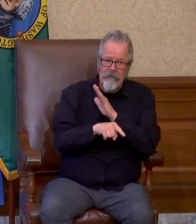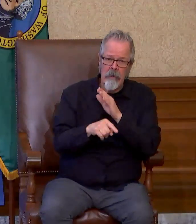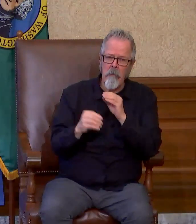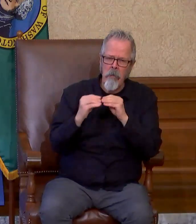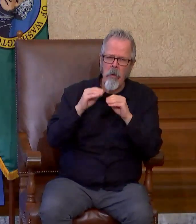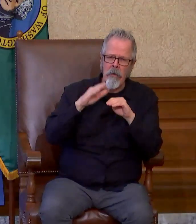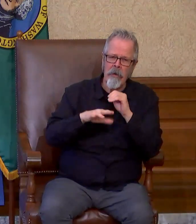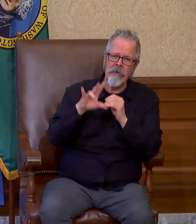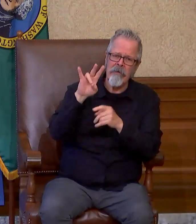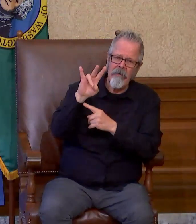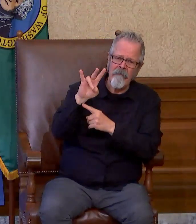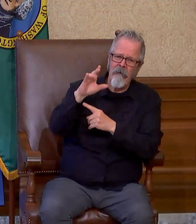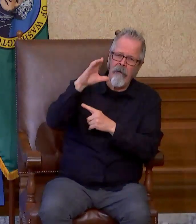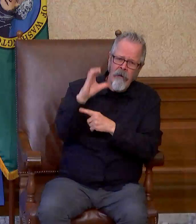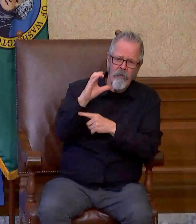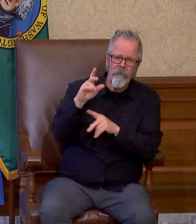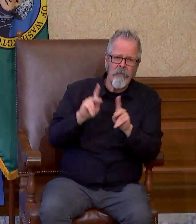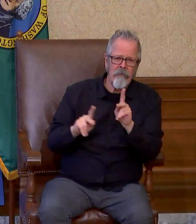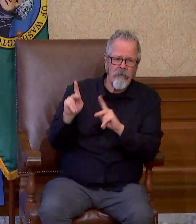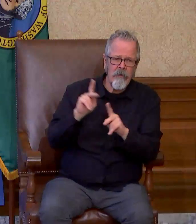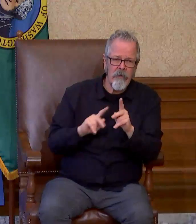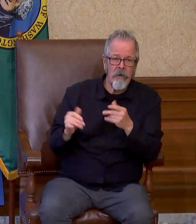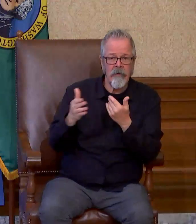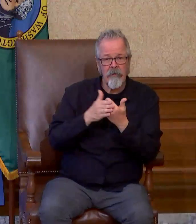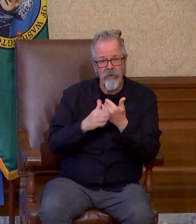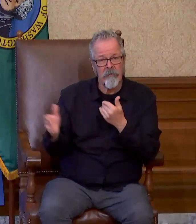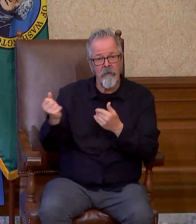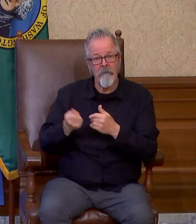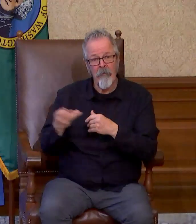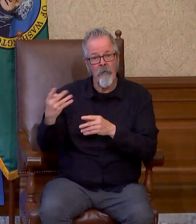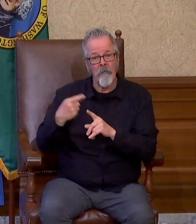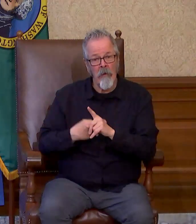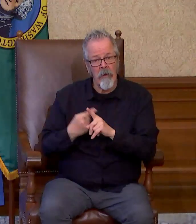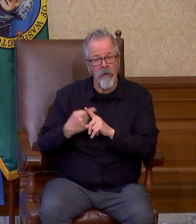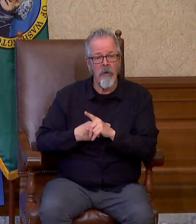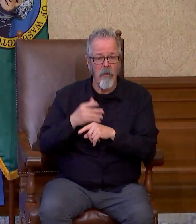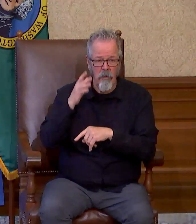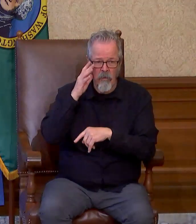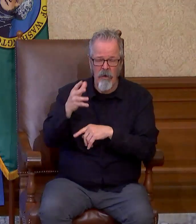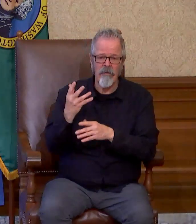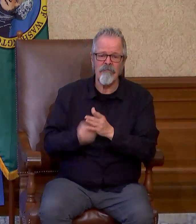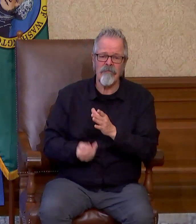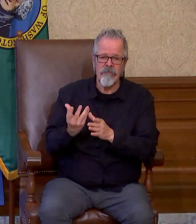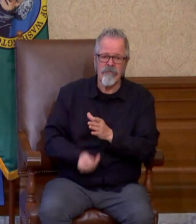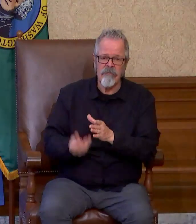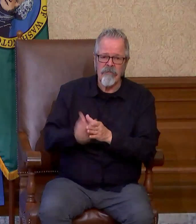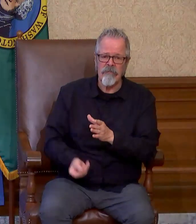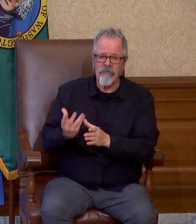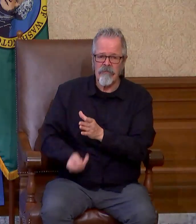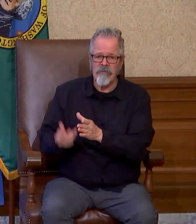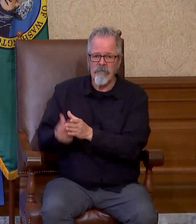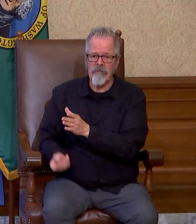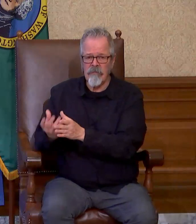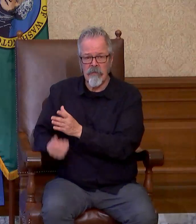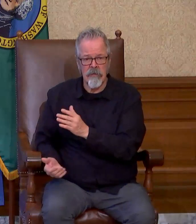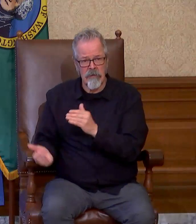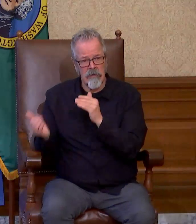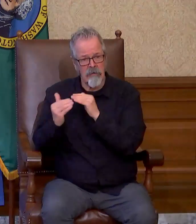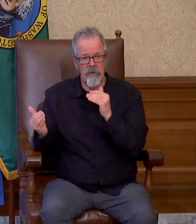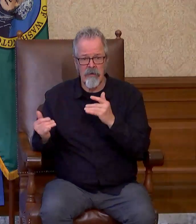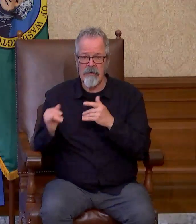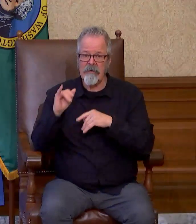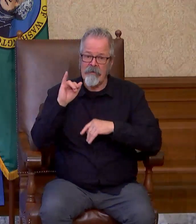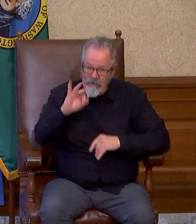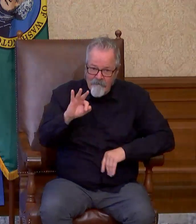months if we do not stick with this. And I'm convinced that Washingtonians both understand that and love